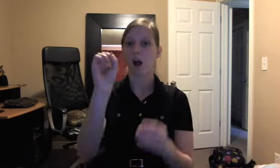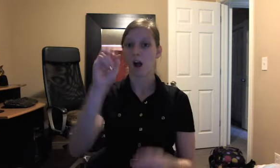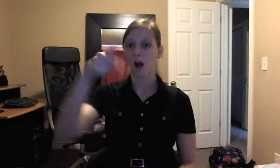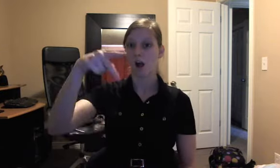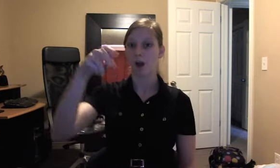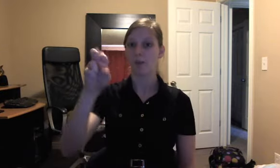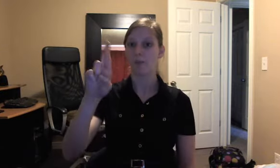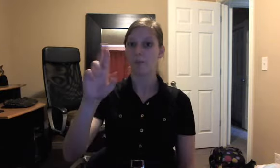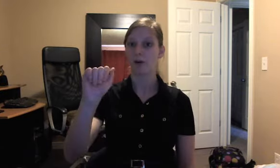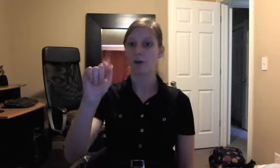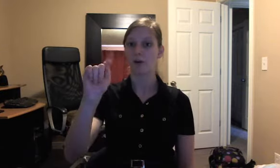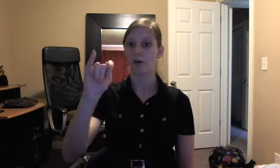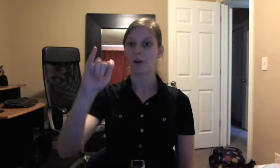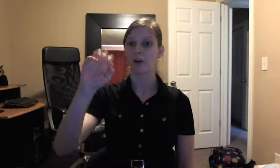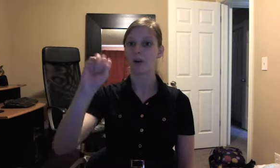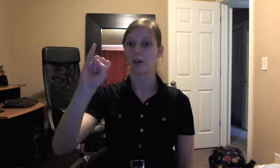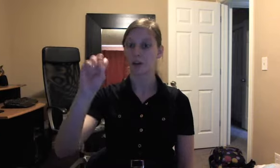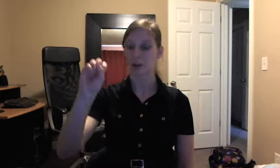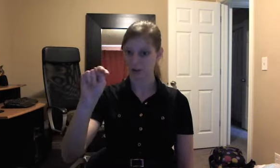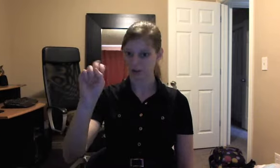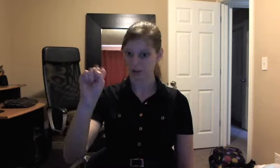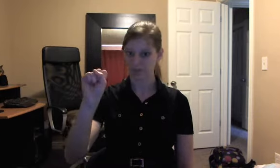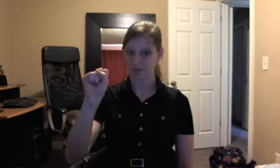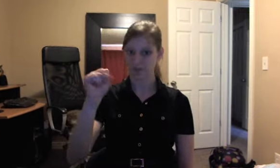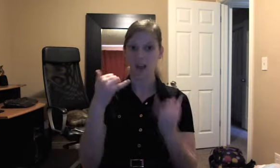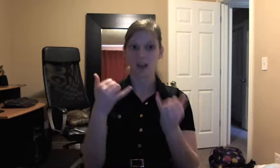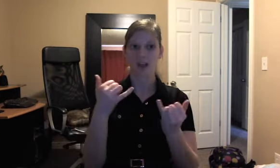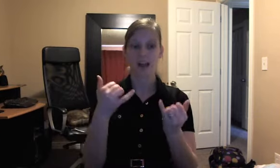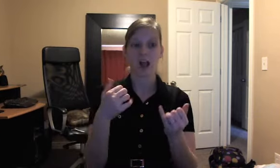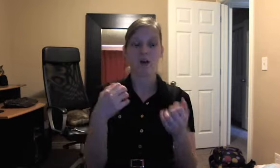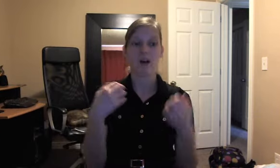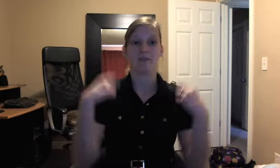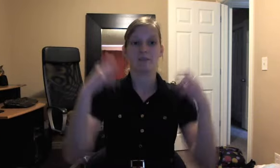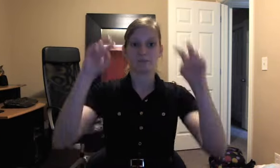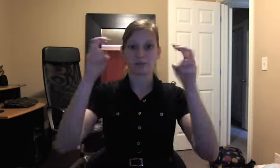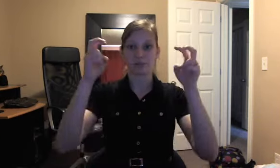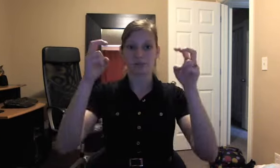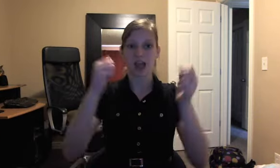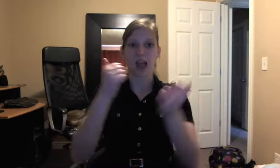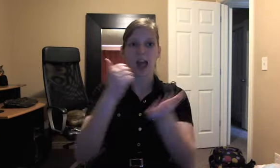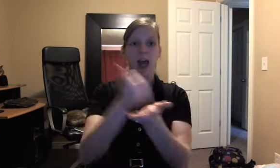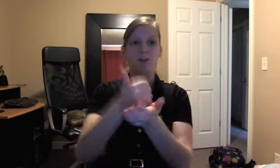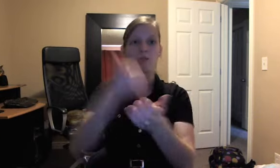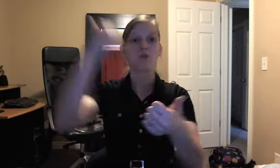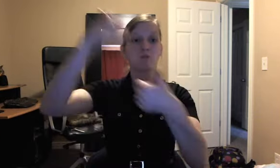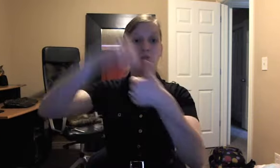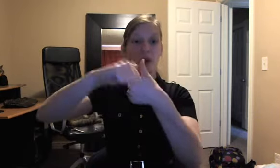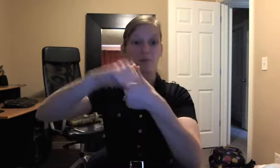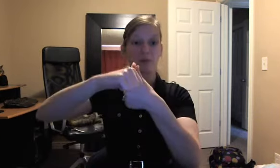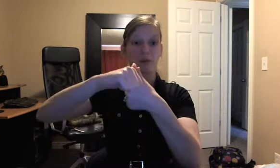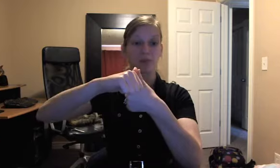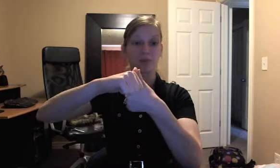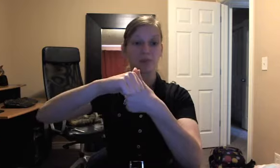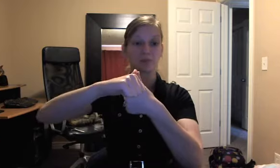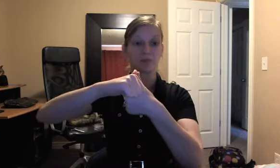to remember the order of operations. It goes like this. Give me gestures, please. Please excuse